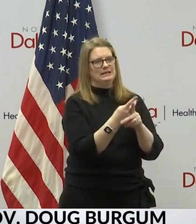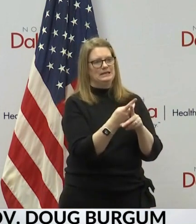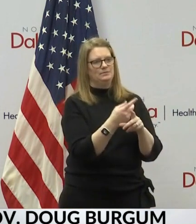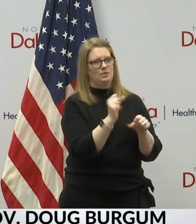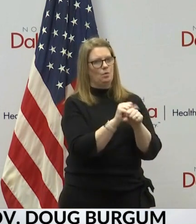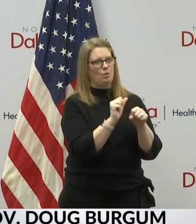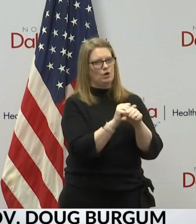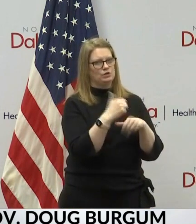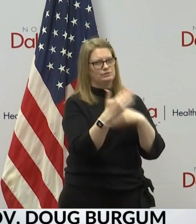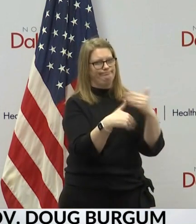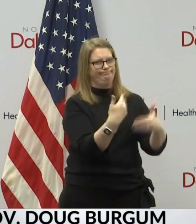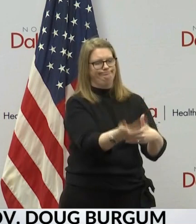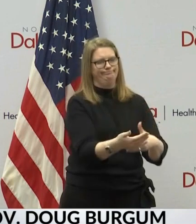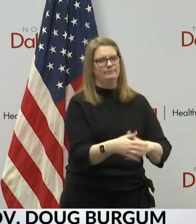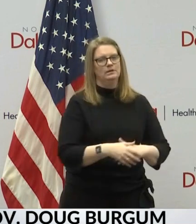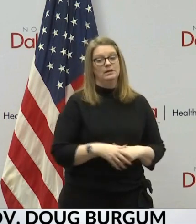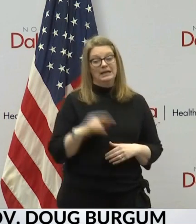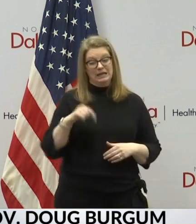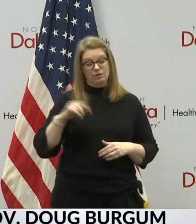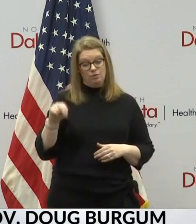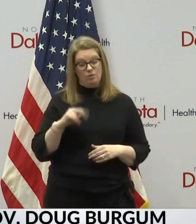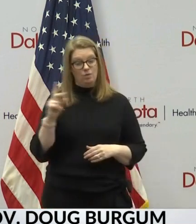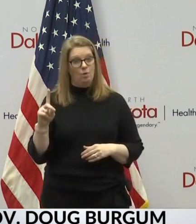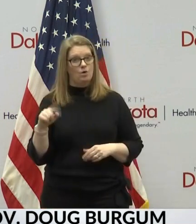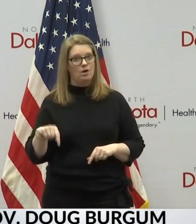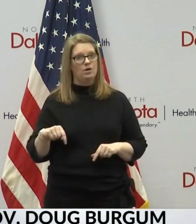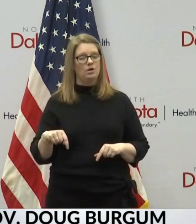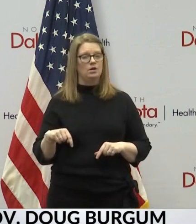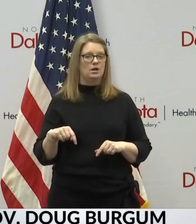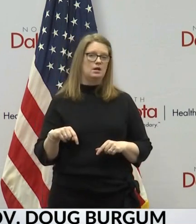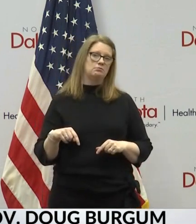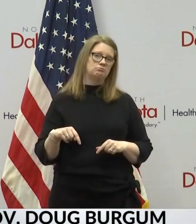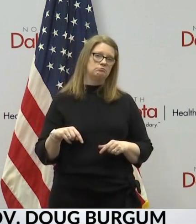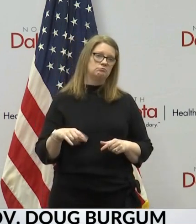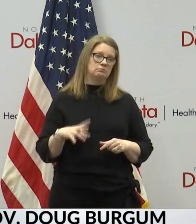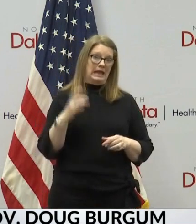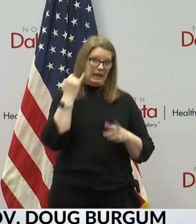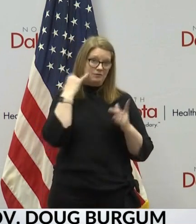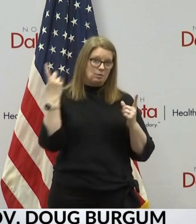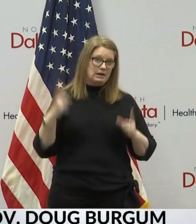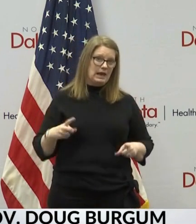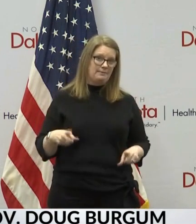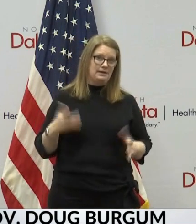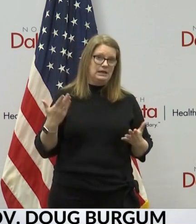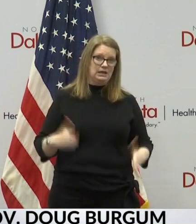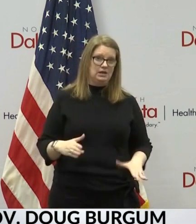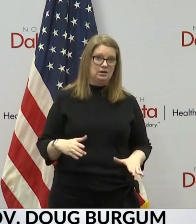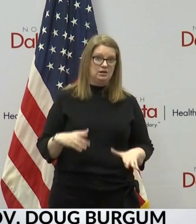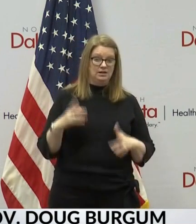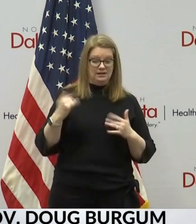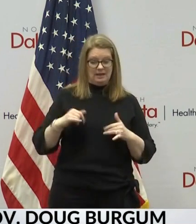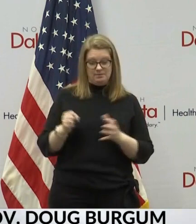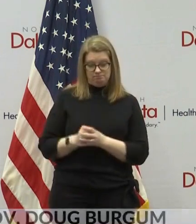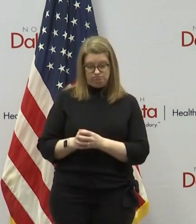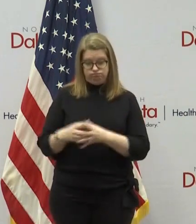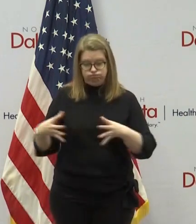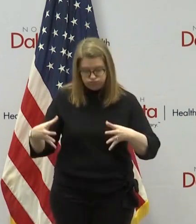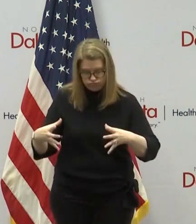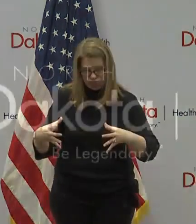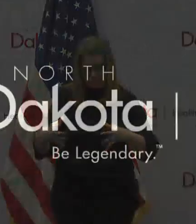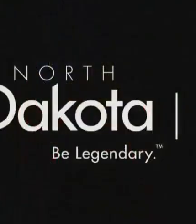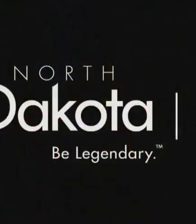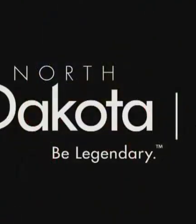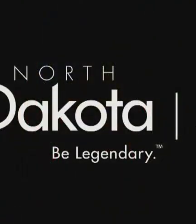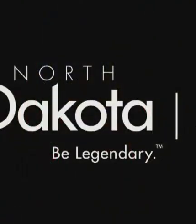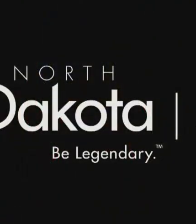going. And for us in North Dakota, part of that, again, if that were to happen here, we had an outbreak of that scale, this is where the rapid